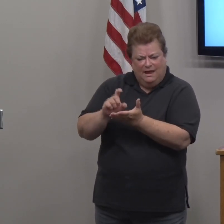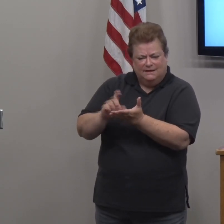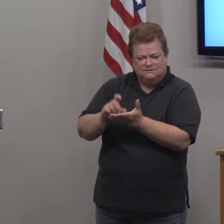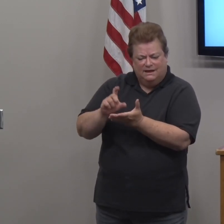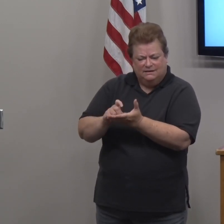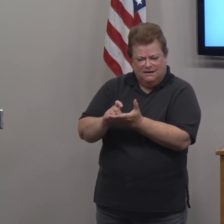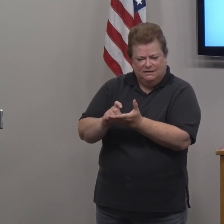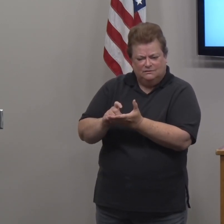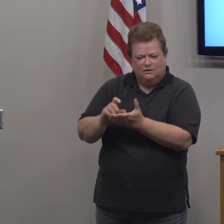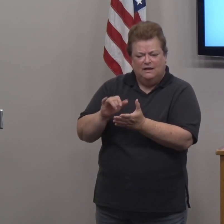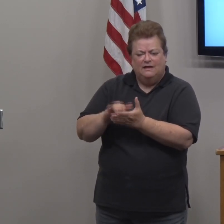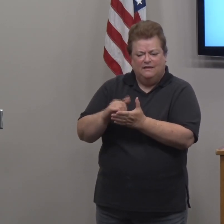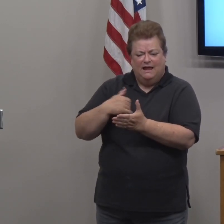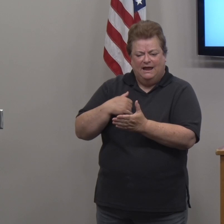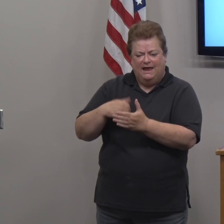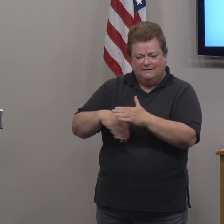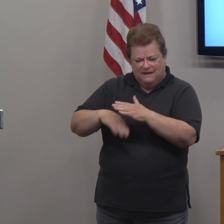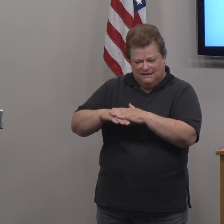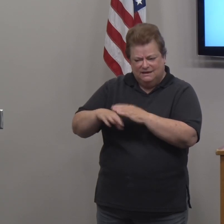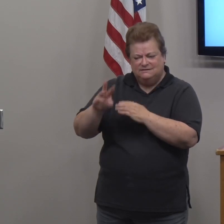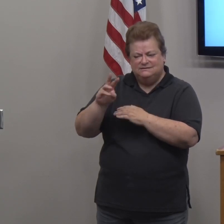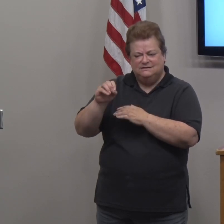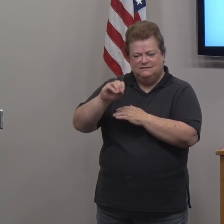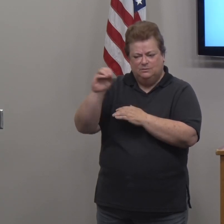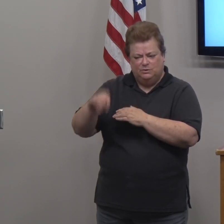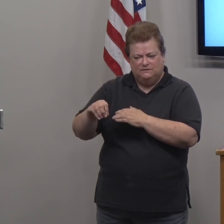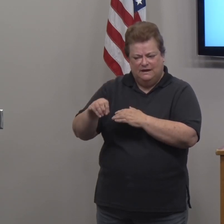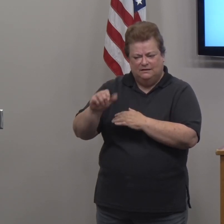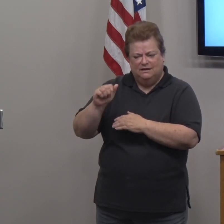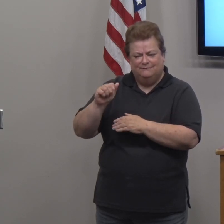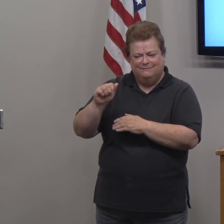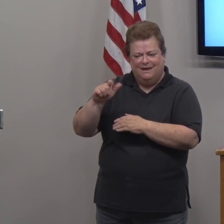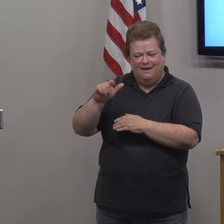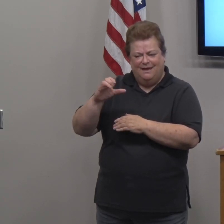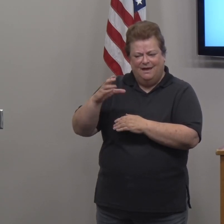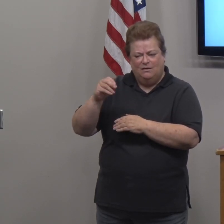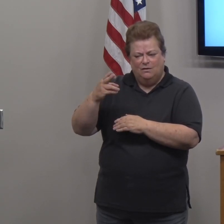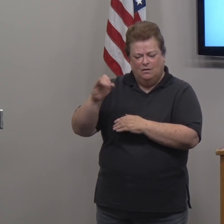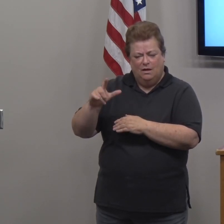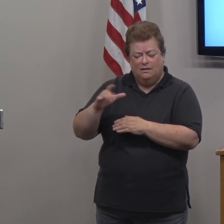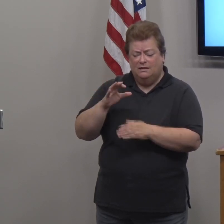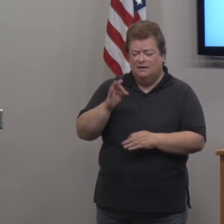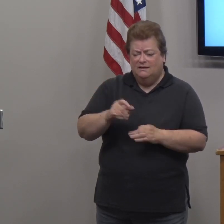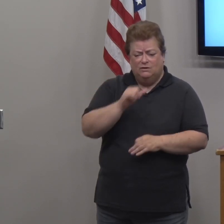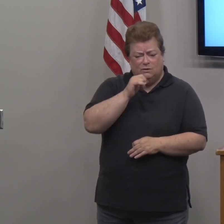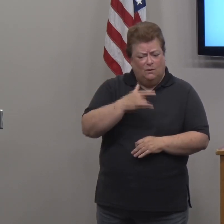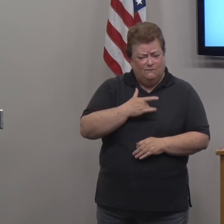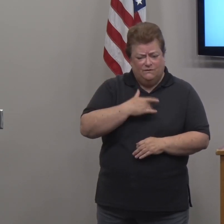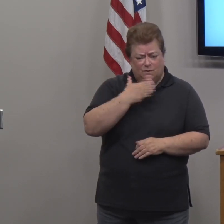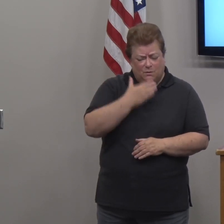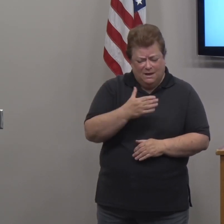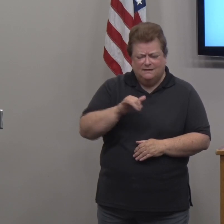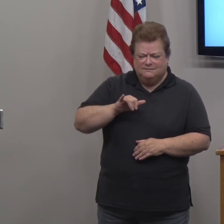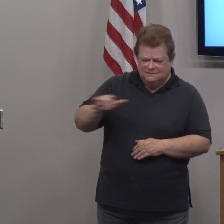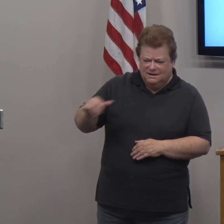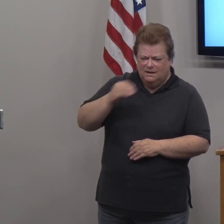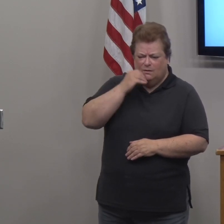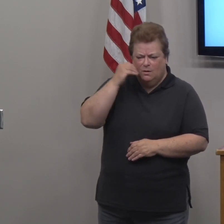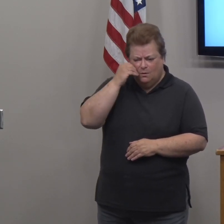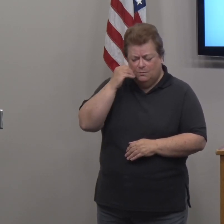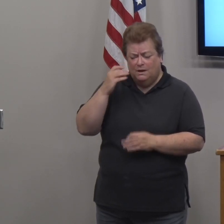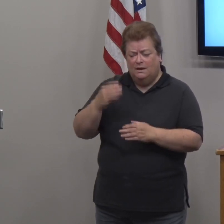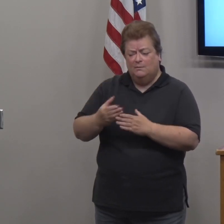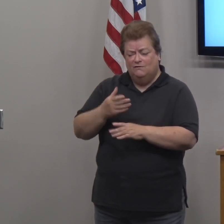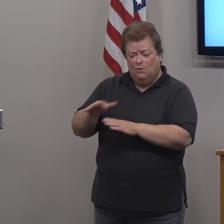sanitizer containing at least 60% alcohol. If you don't feel well, stay home. Before heading out, take your